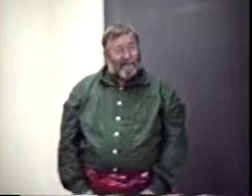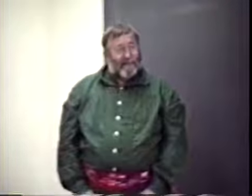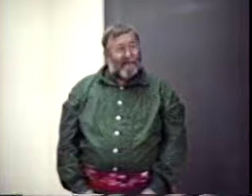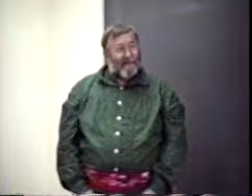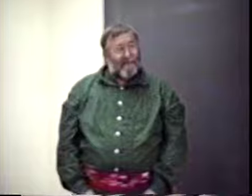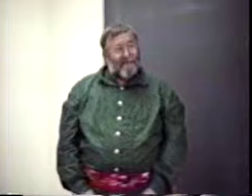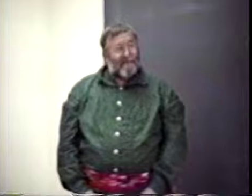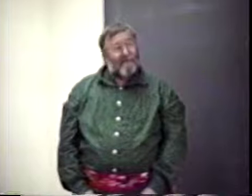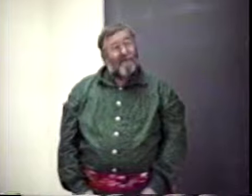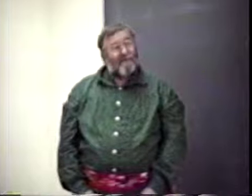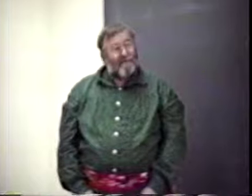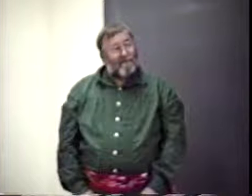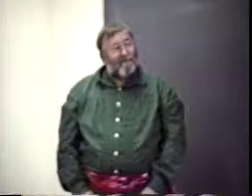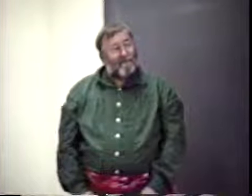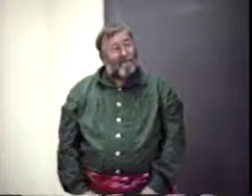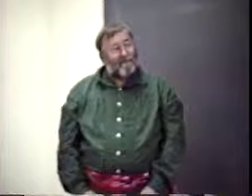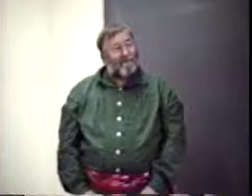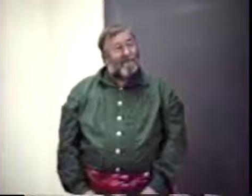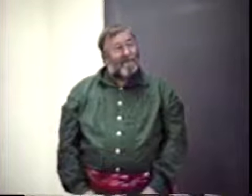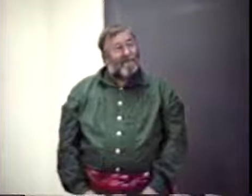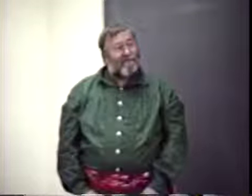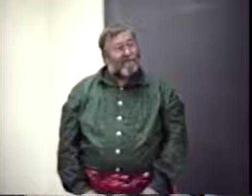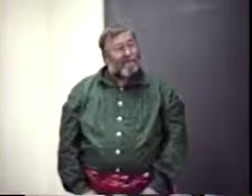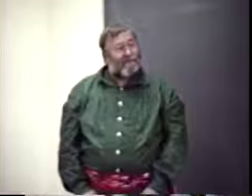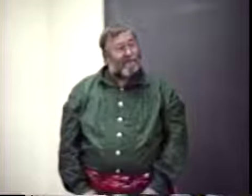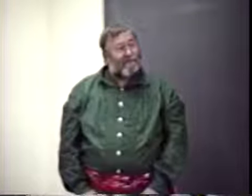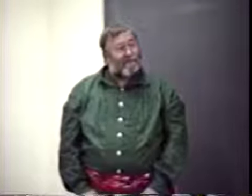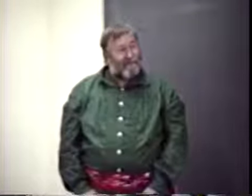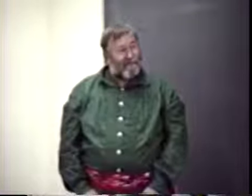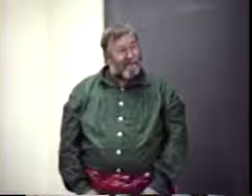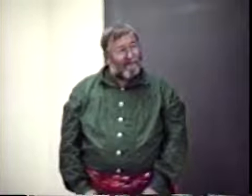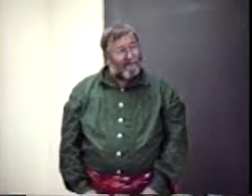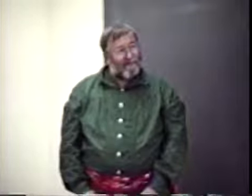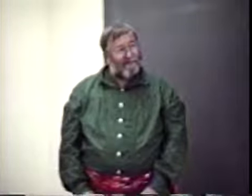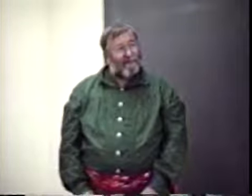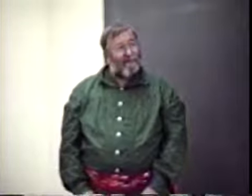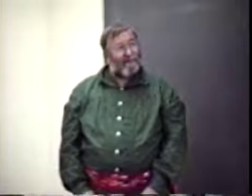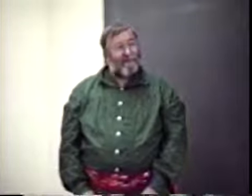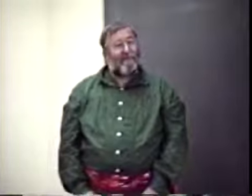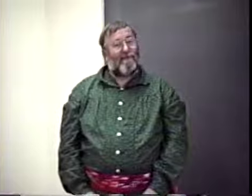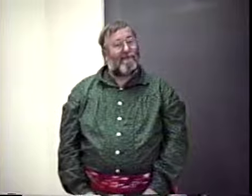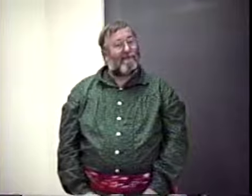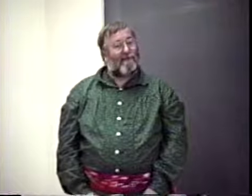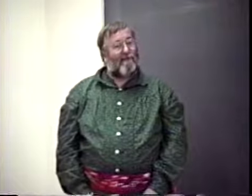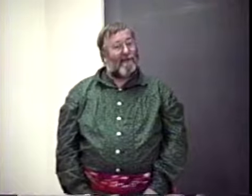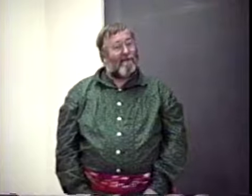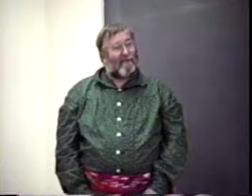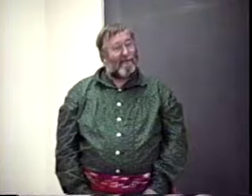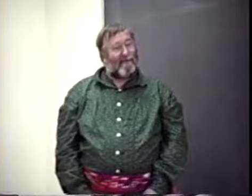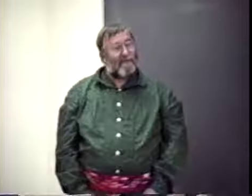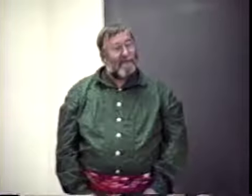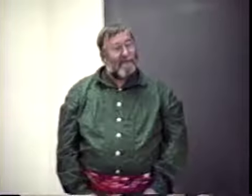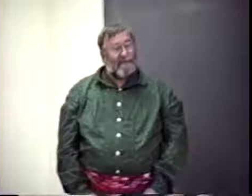that Heritage Center a much truer picture of the Indians and the Indian way of life and what their things meant, because too